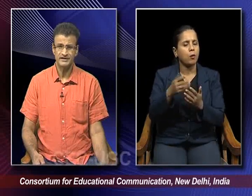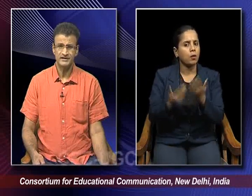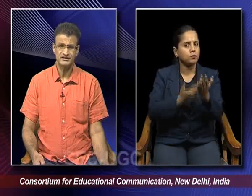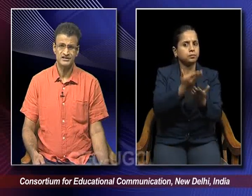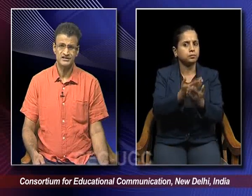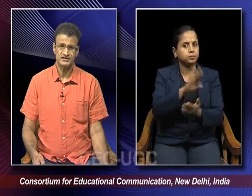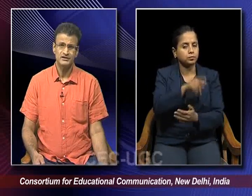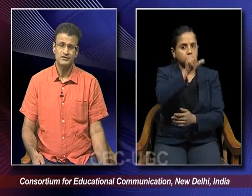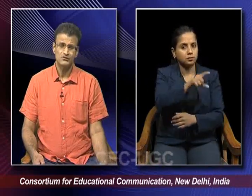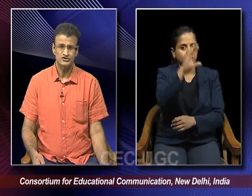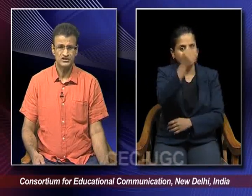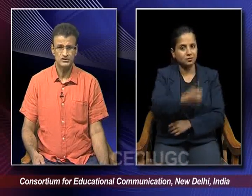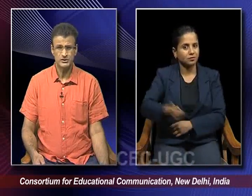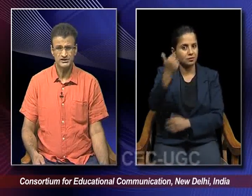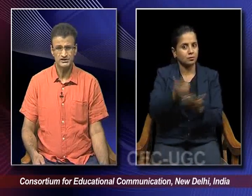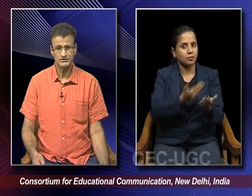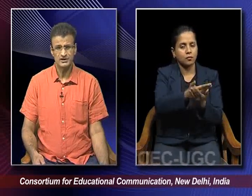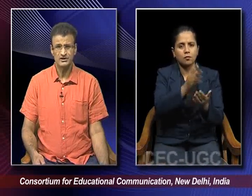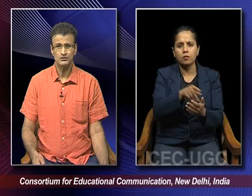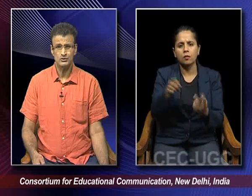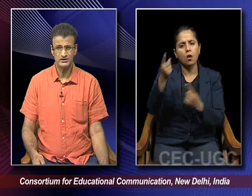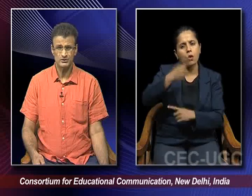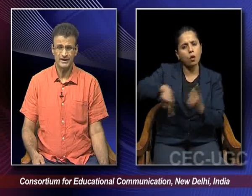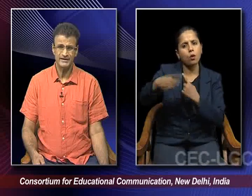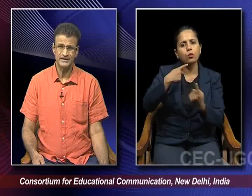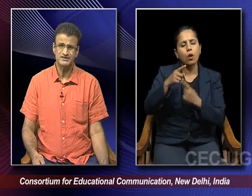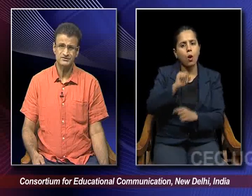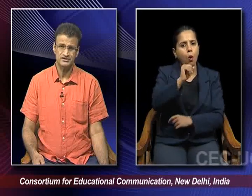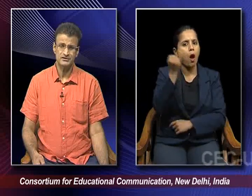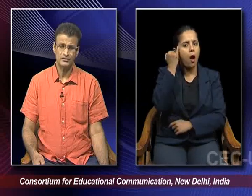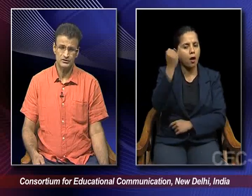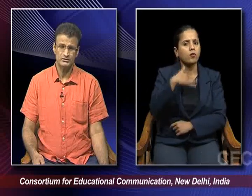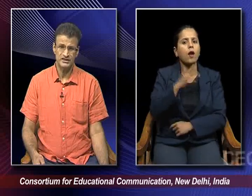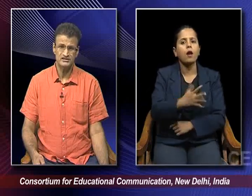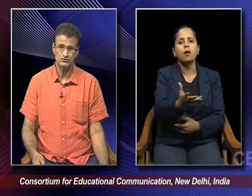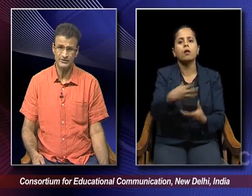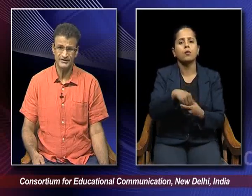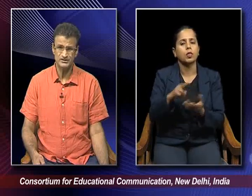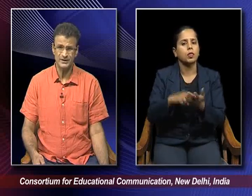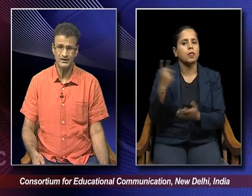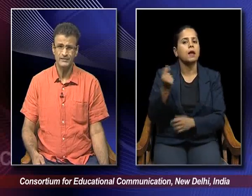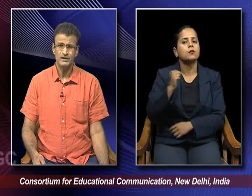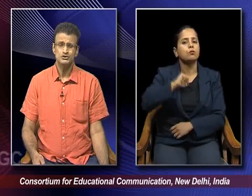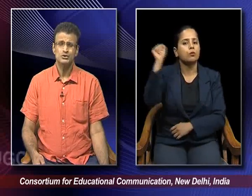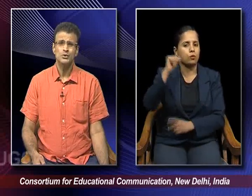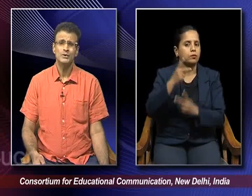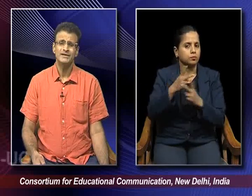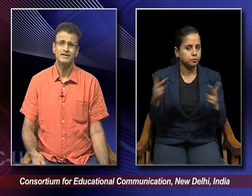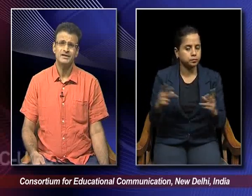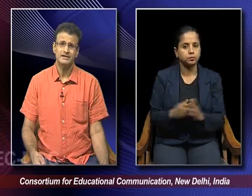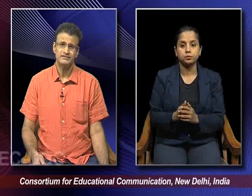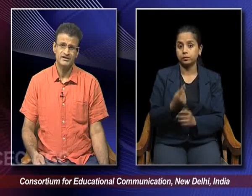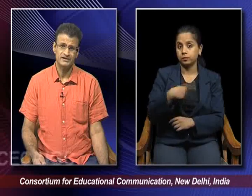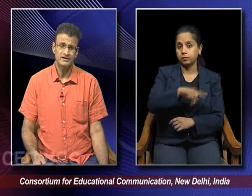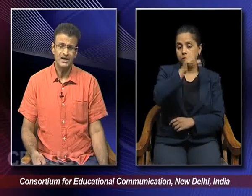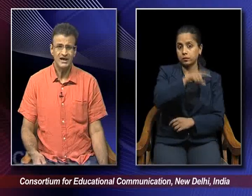by T. Rangacharya was in consonance with regard to his own ideas or to the national movement as well. So he